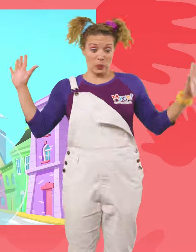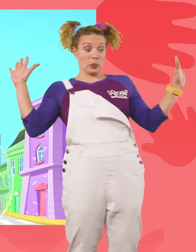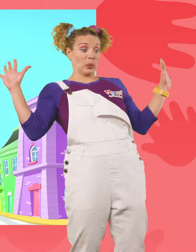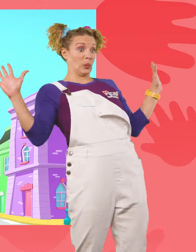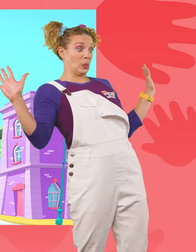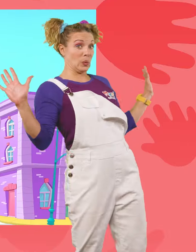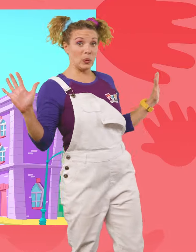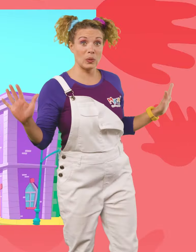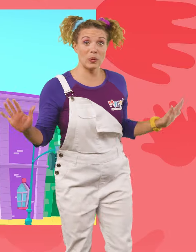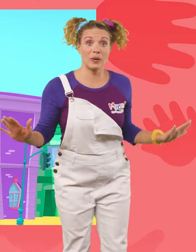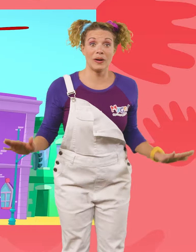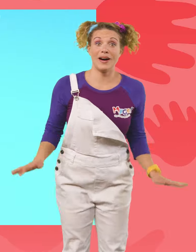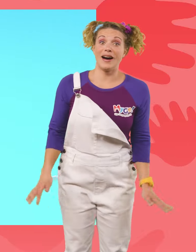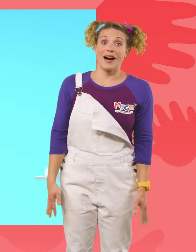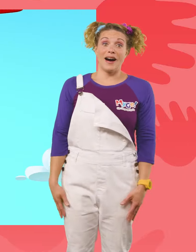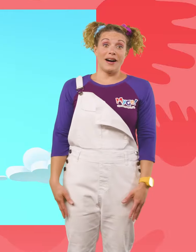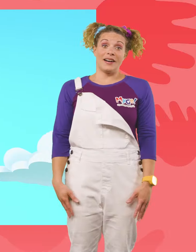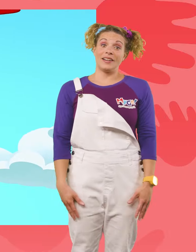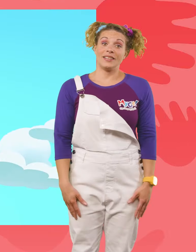Whoa!